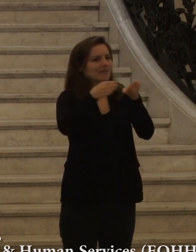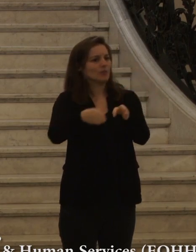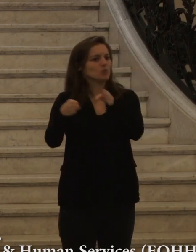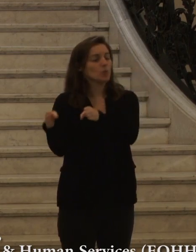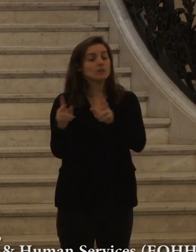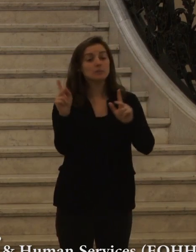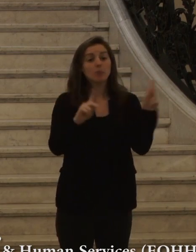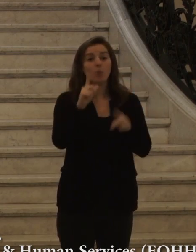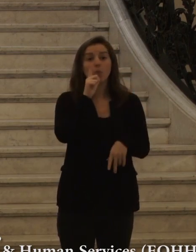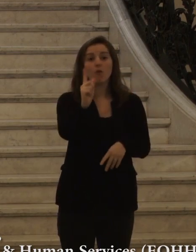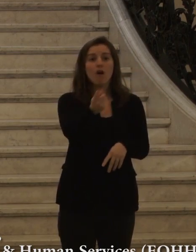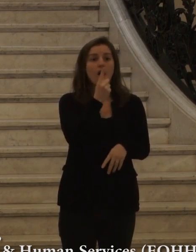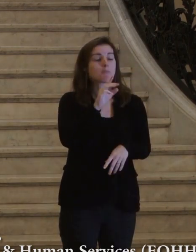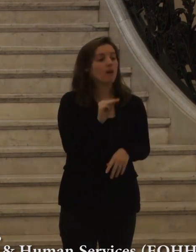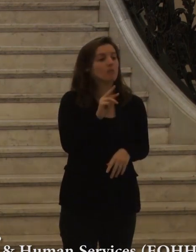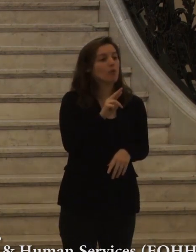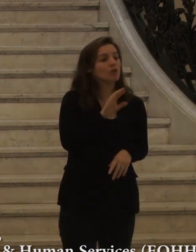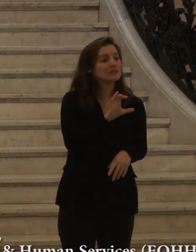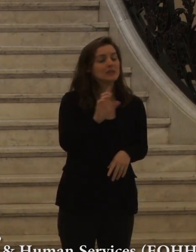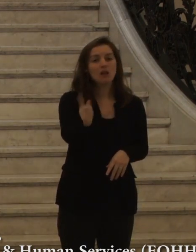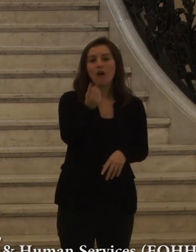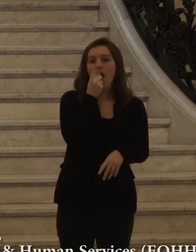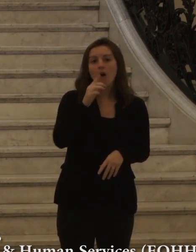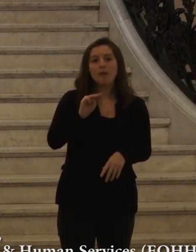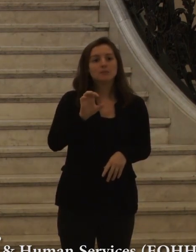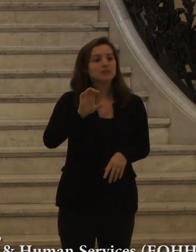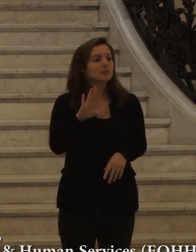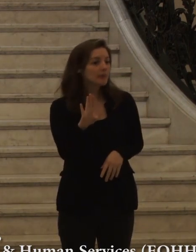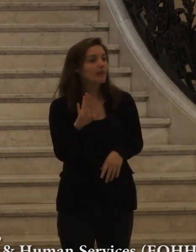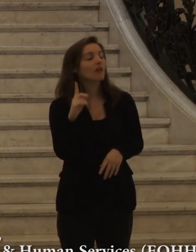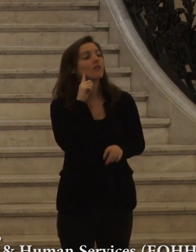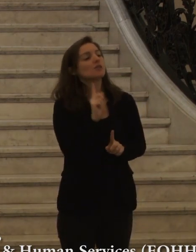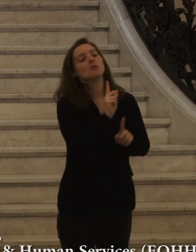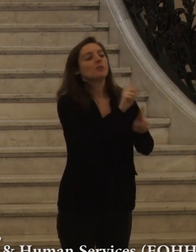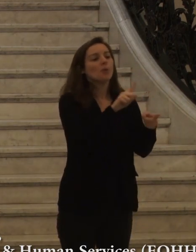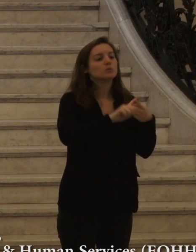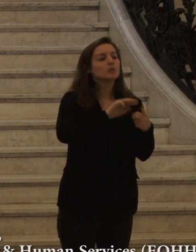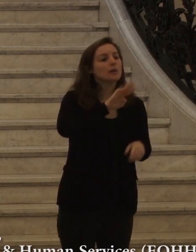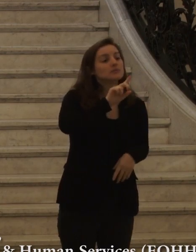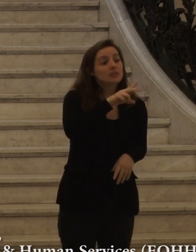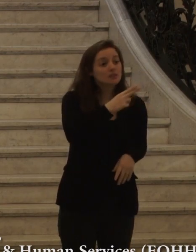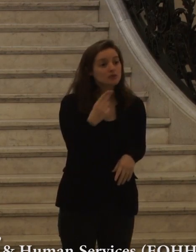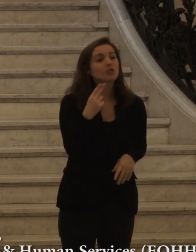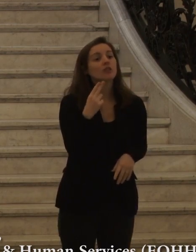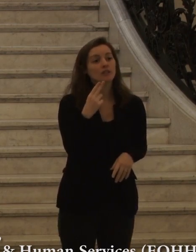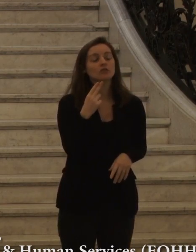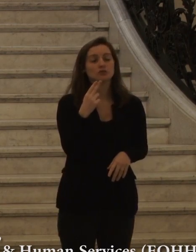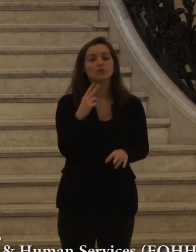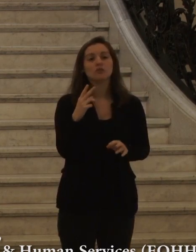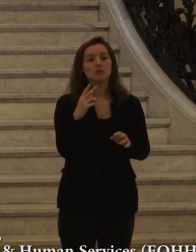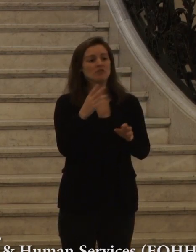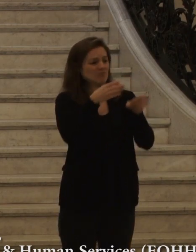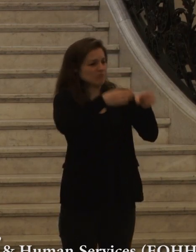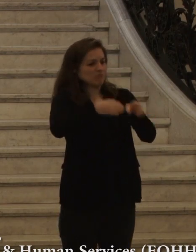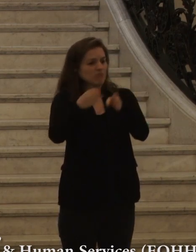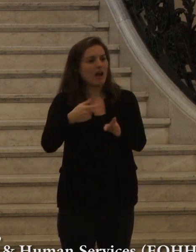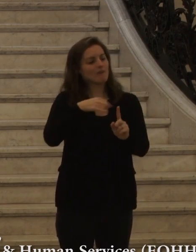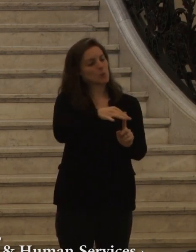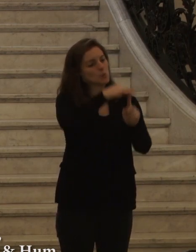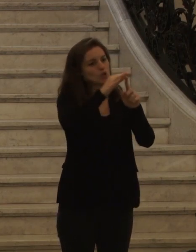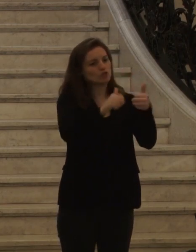Rehab Commission, who come to the Mass Commission for the Blind, who come to the Mass Commission for the Deaf and Hard of Hearing, are individuals who have unique